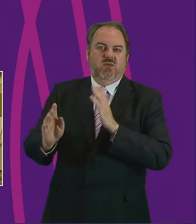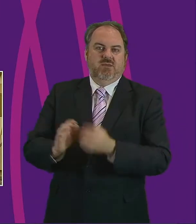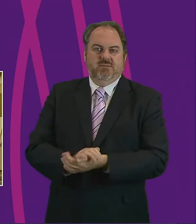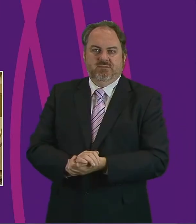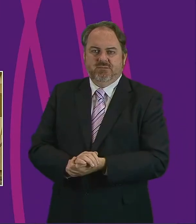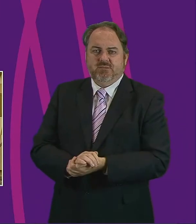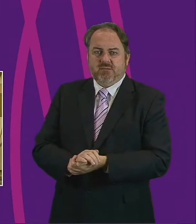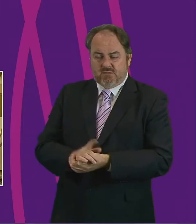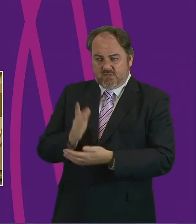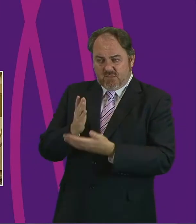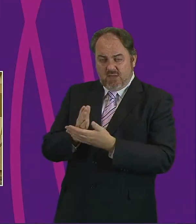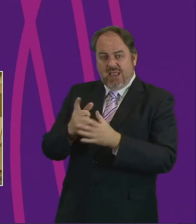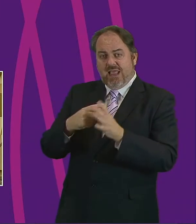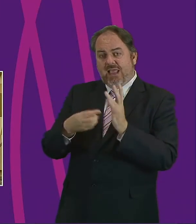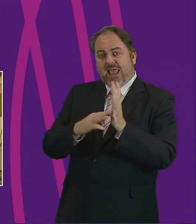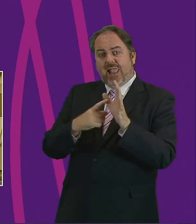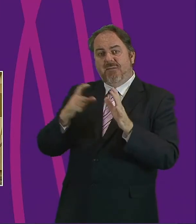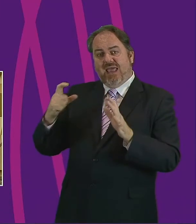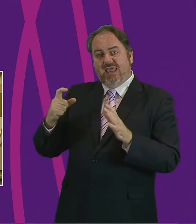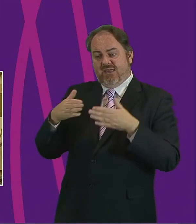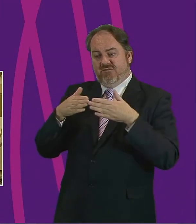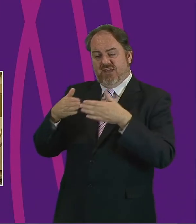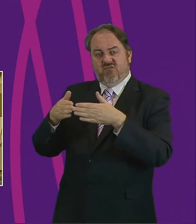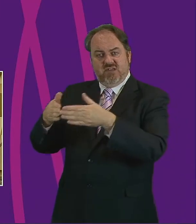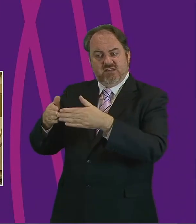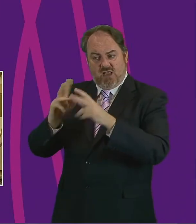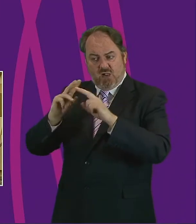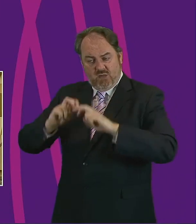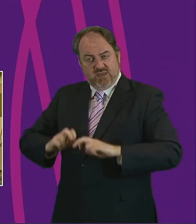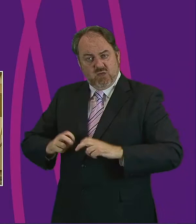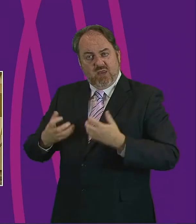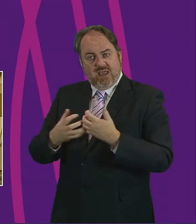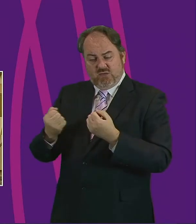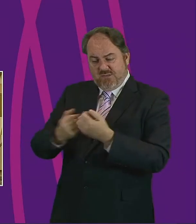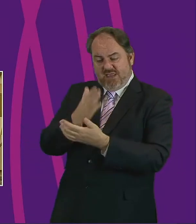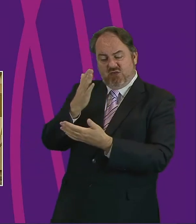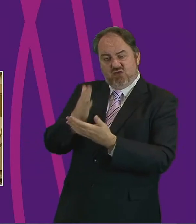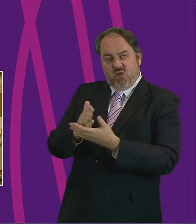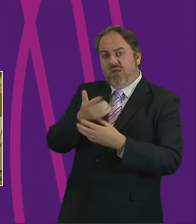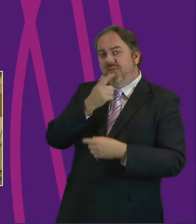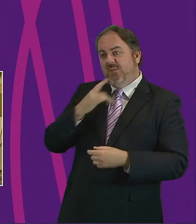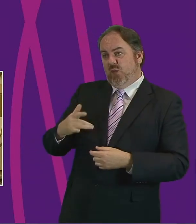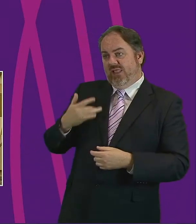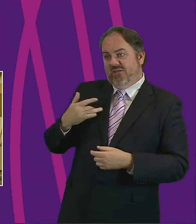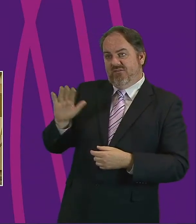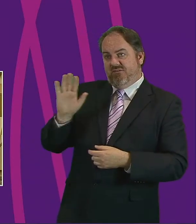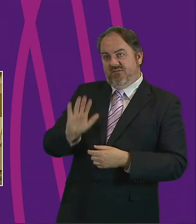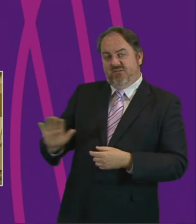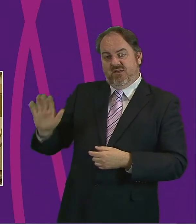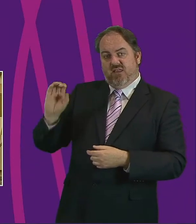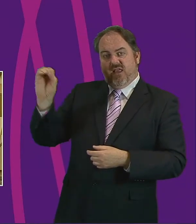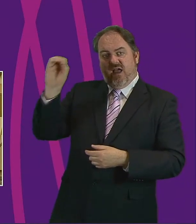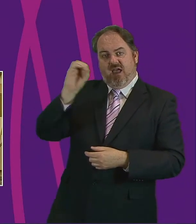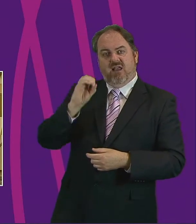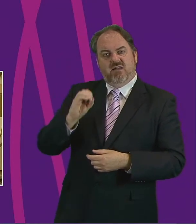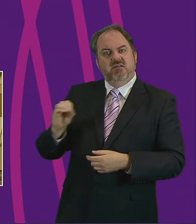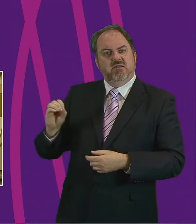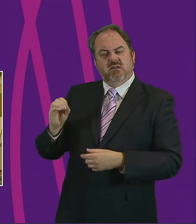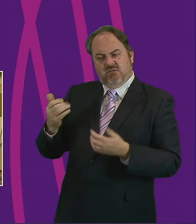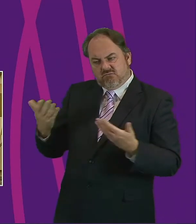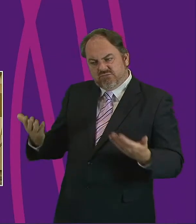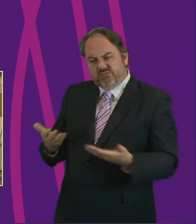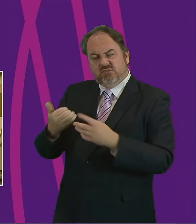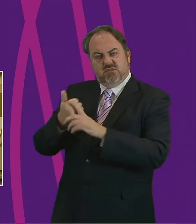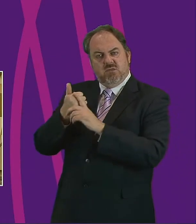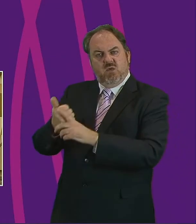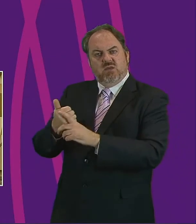all looking at this currently, and crucially there is and will continue to be ongoing engagement with island communities to determine the best way forward, and